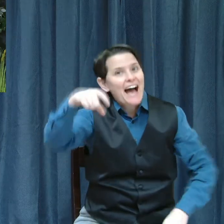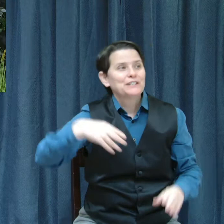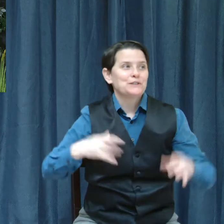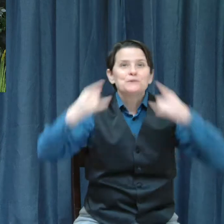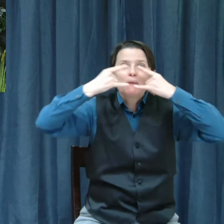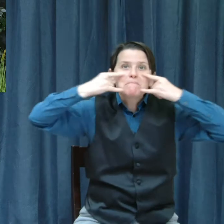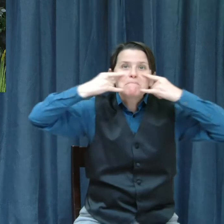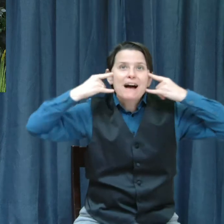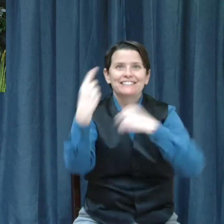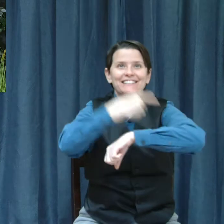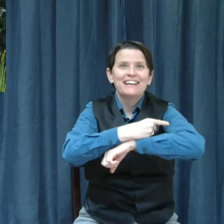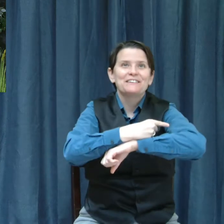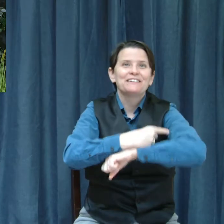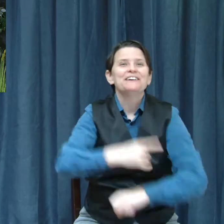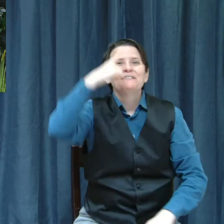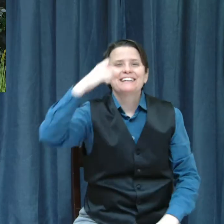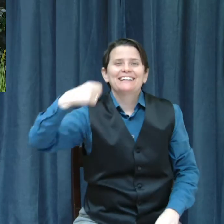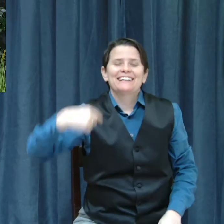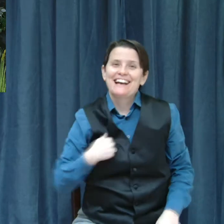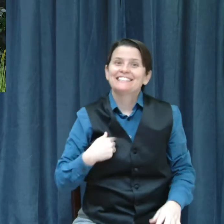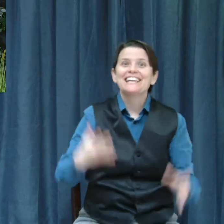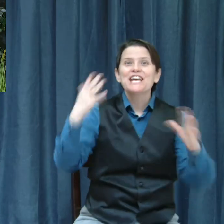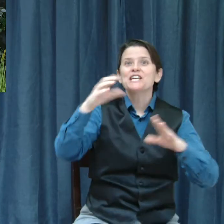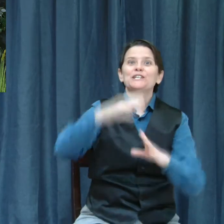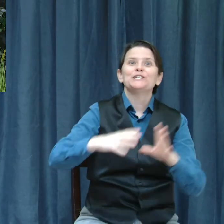and I'm a Chiefs fan.